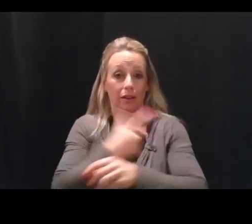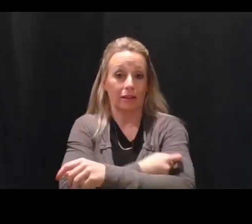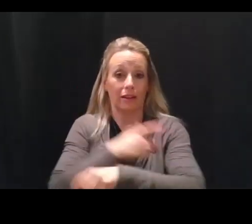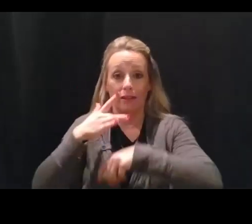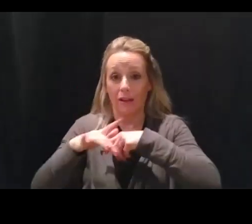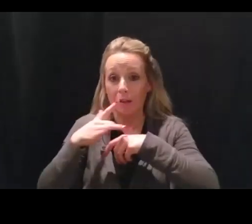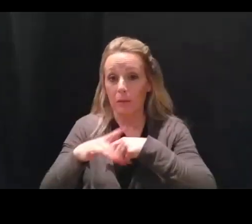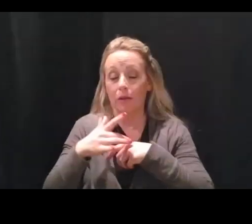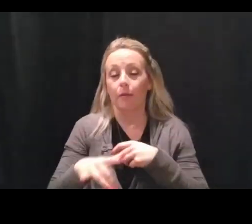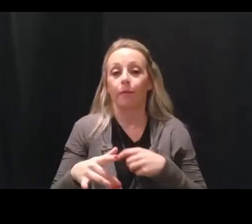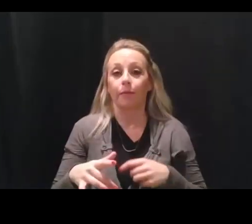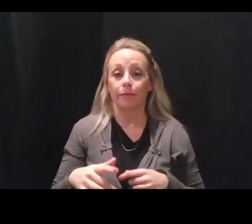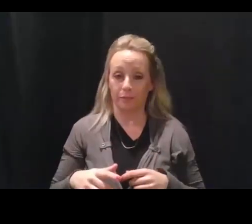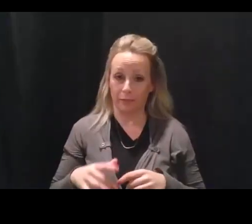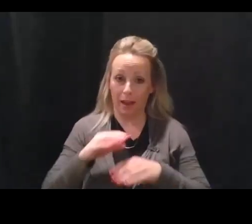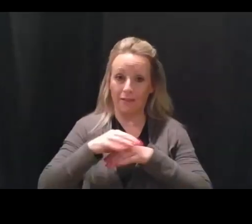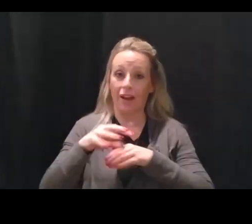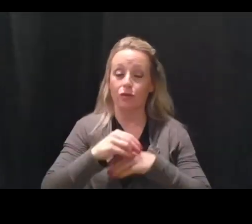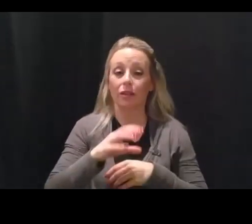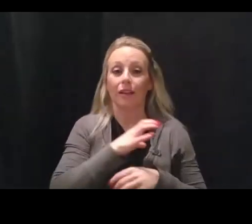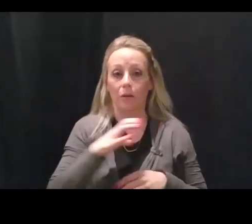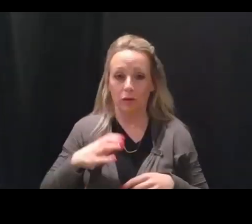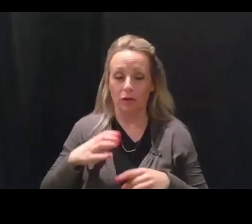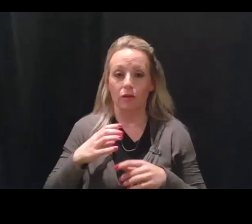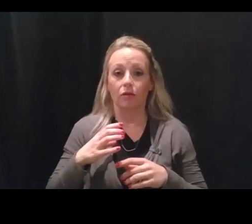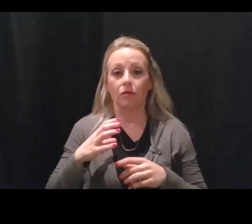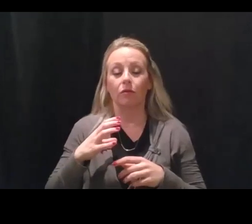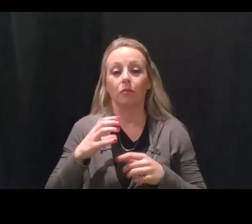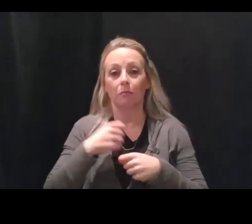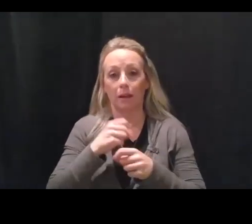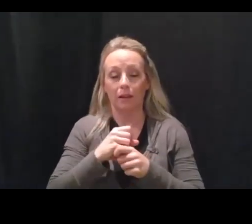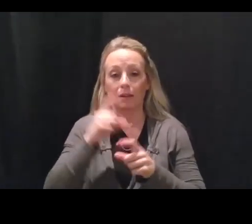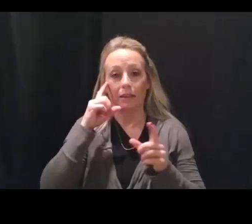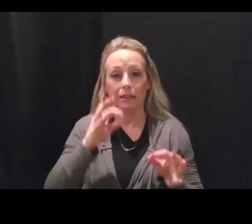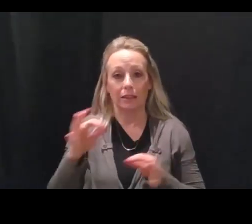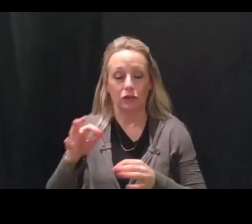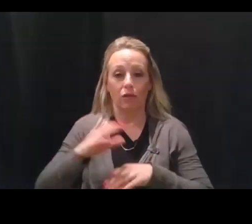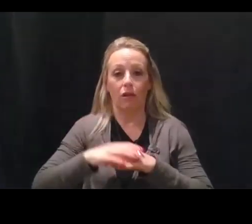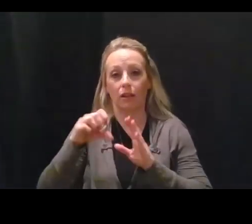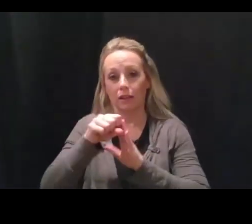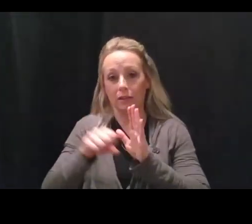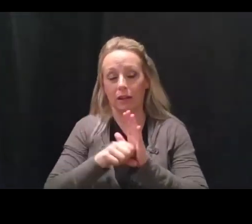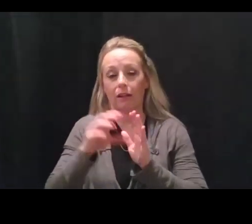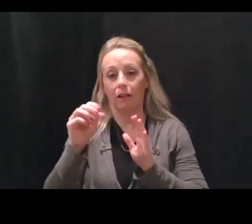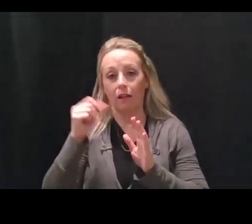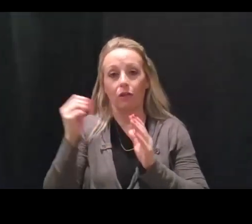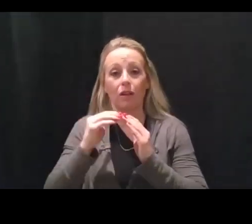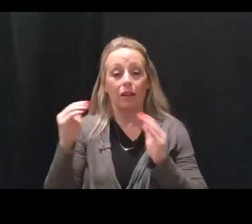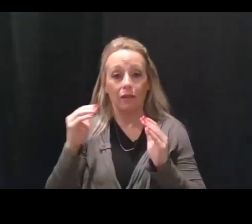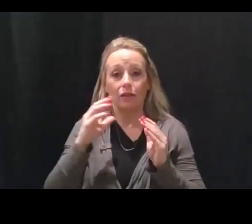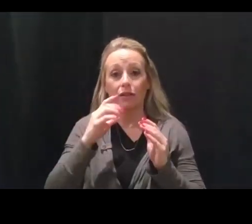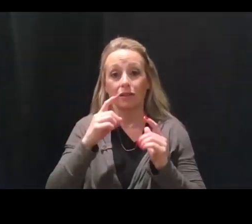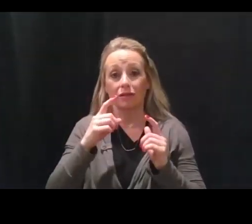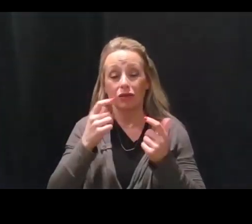Advisory councils at the state and federal levels are making extremely difficult decisions in order to best protect the